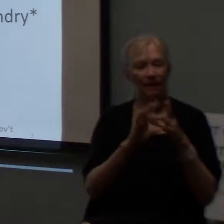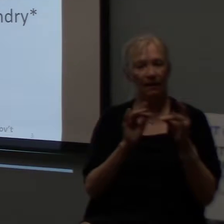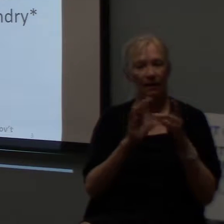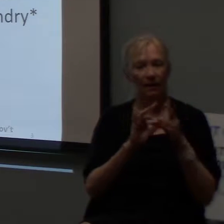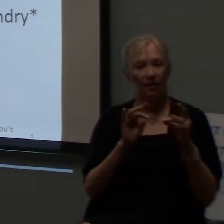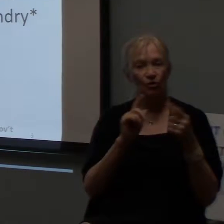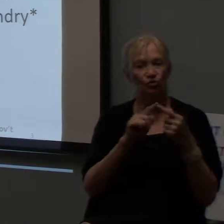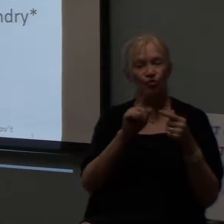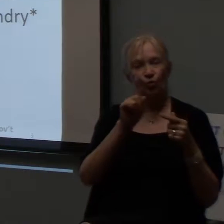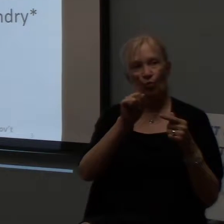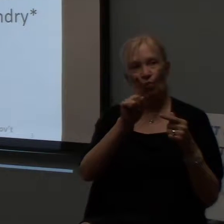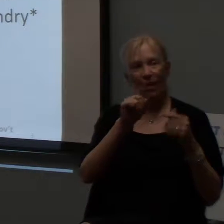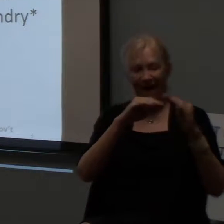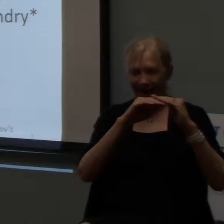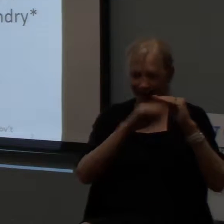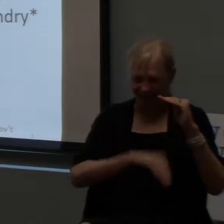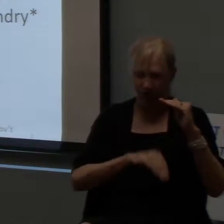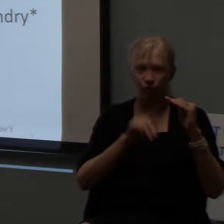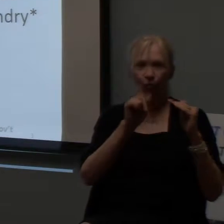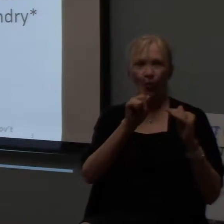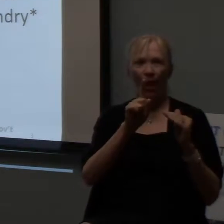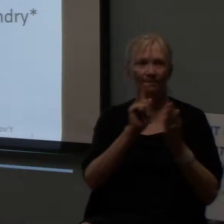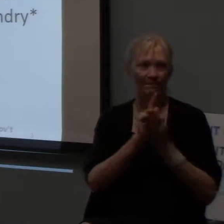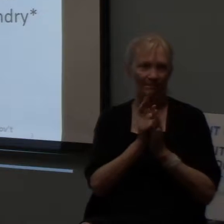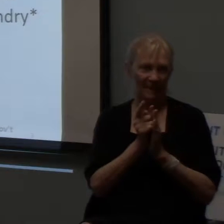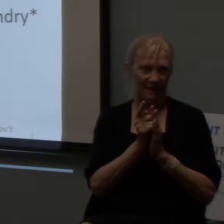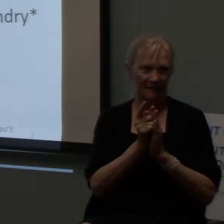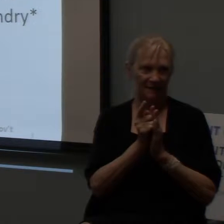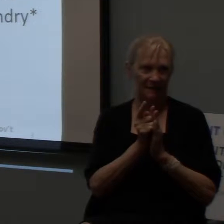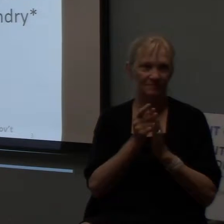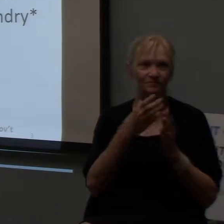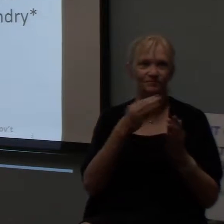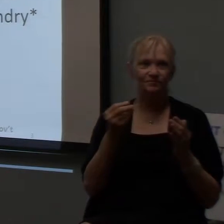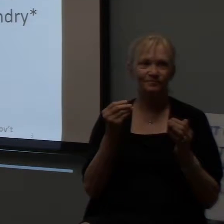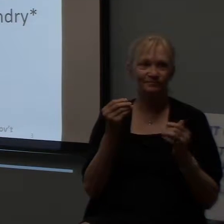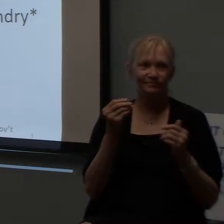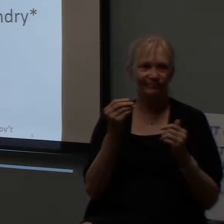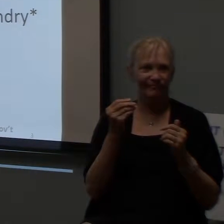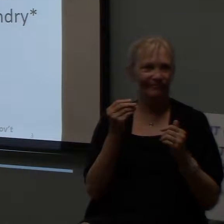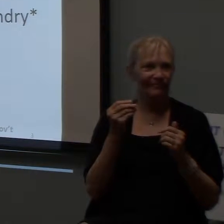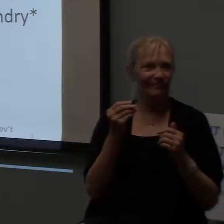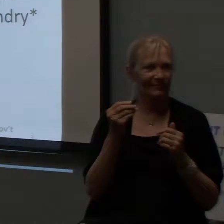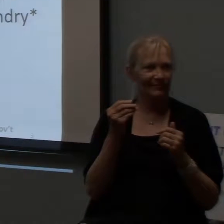your comments to less than 1 minute. And I have